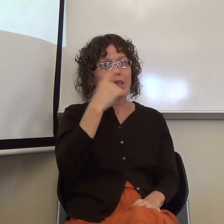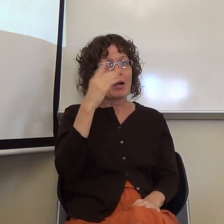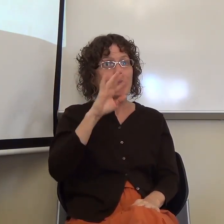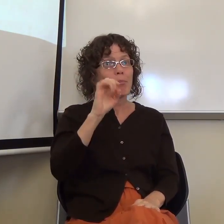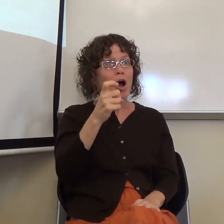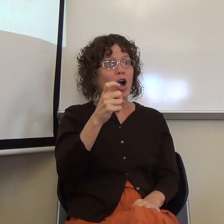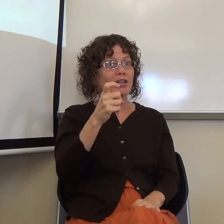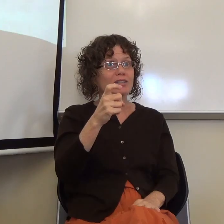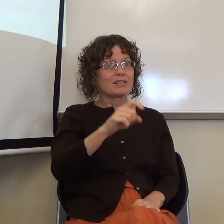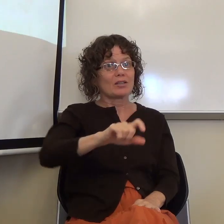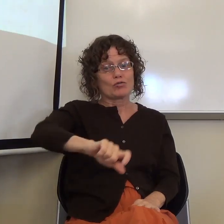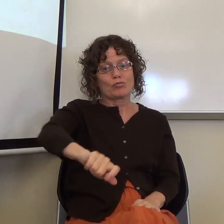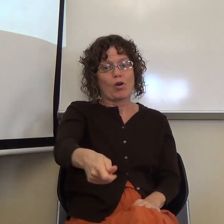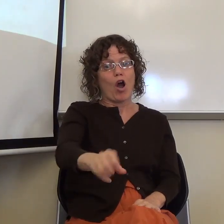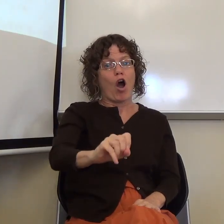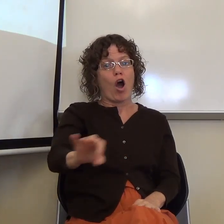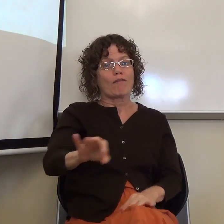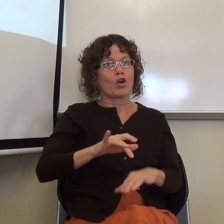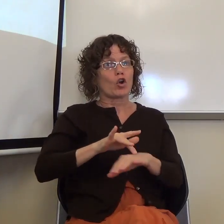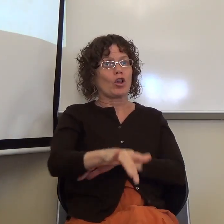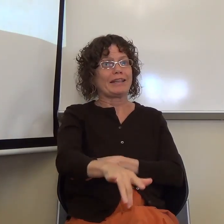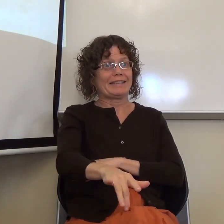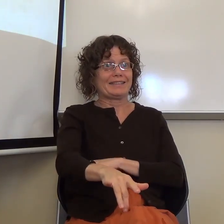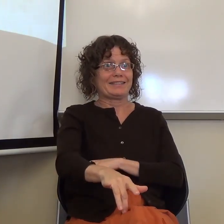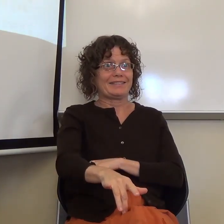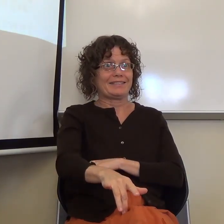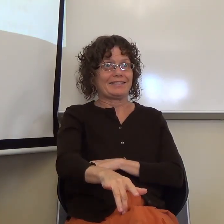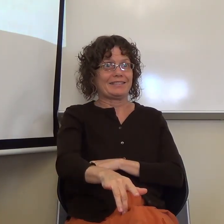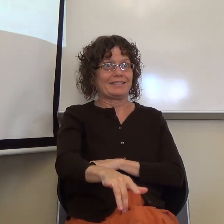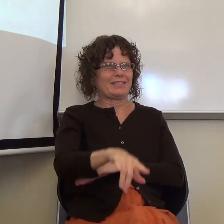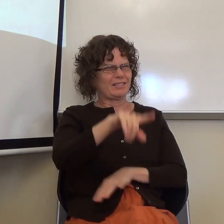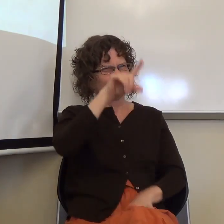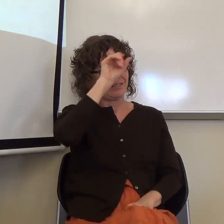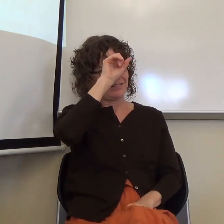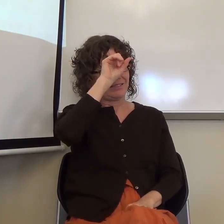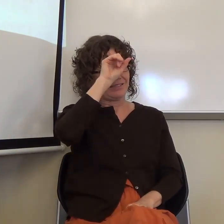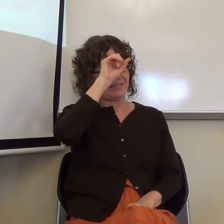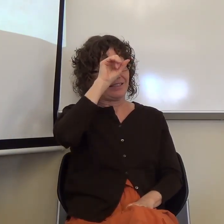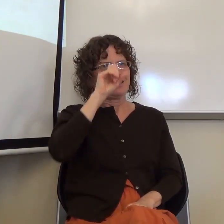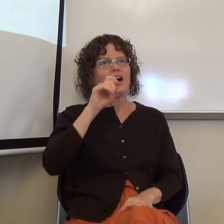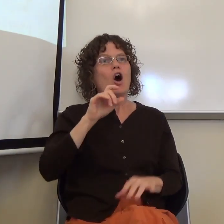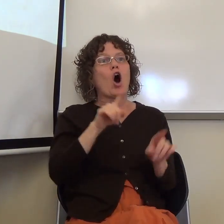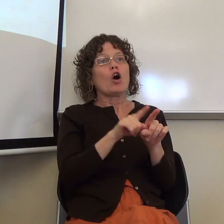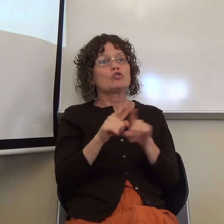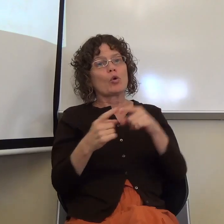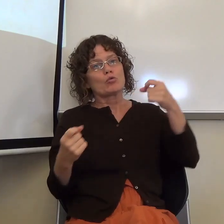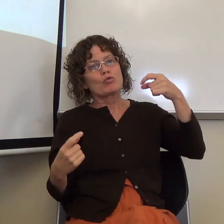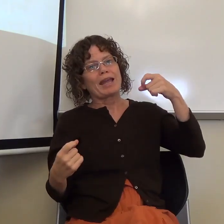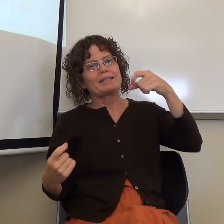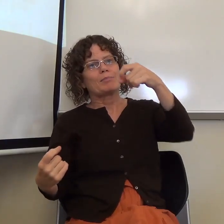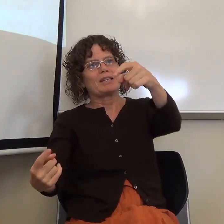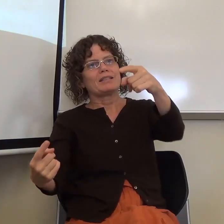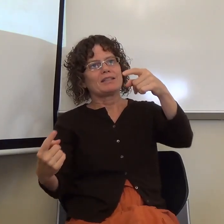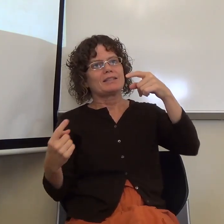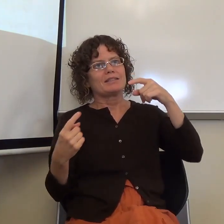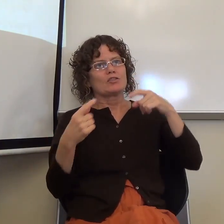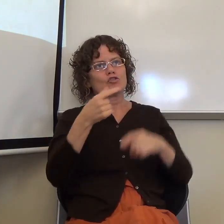game. If they had, the other thing it does, it transmits the location. So now with the GPS, it has that in it